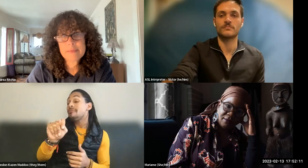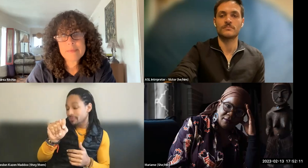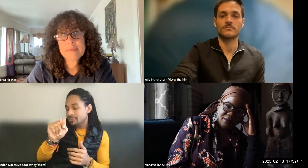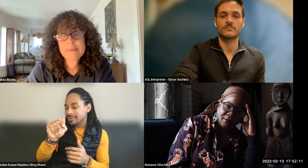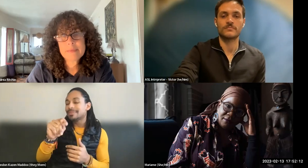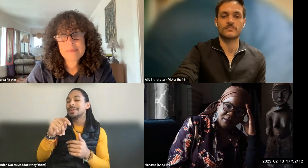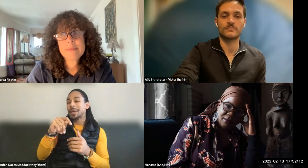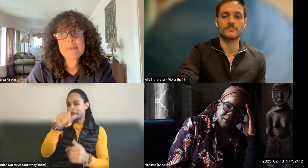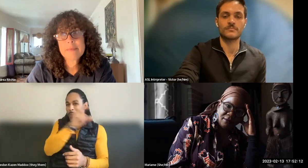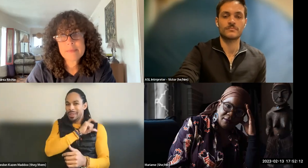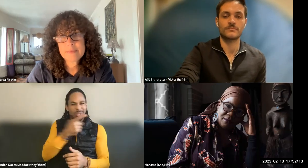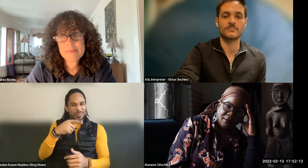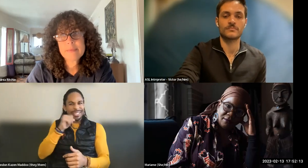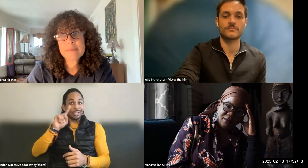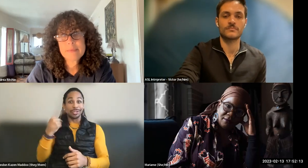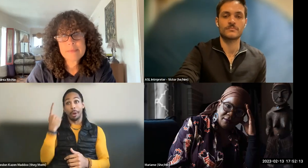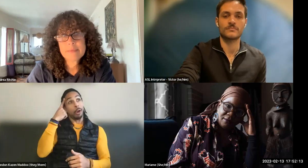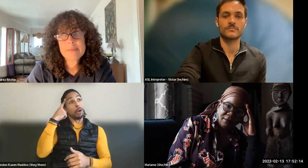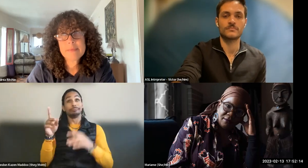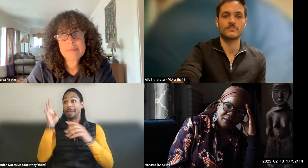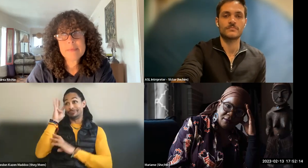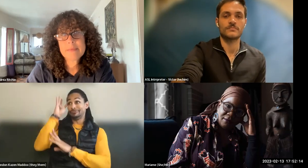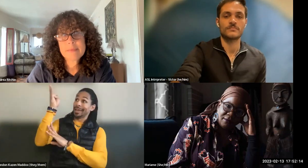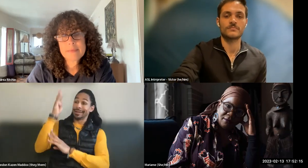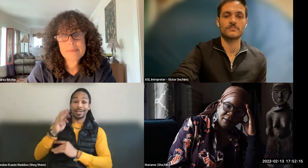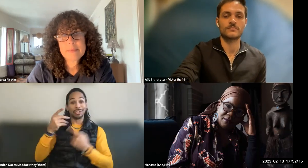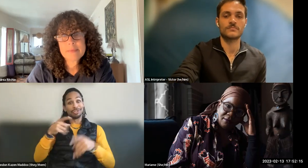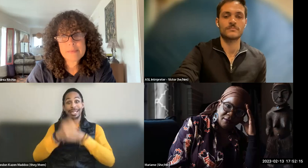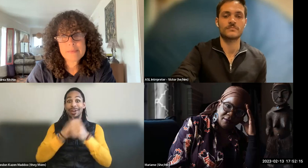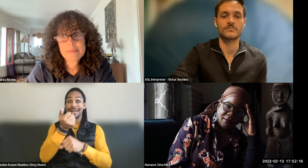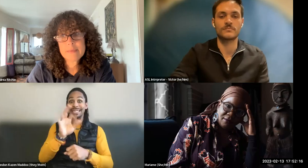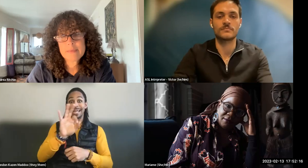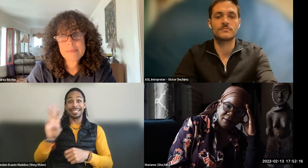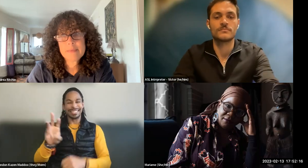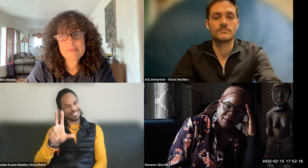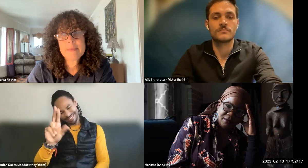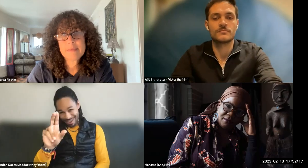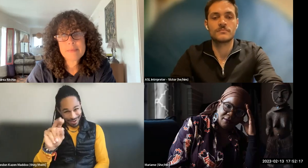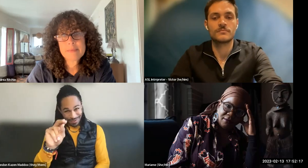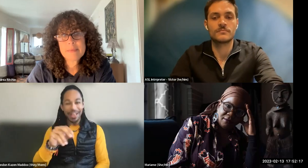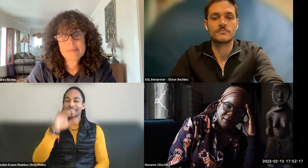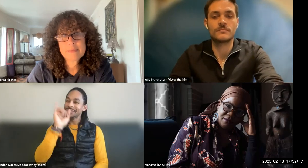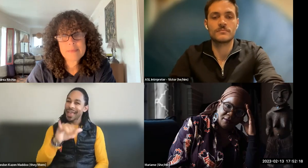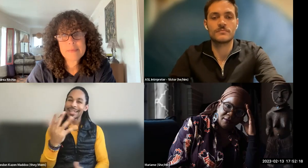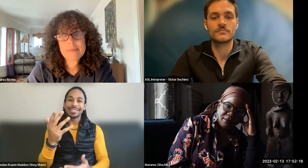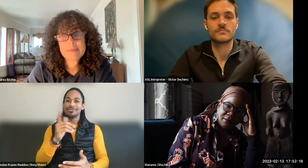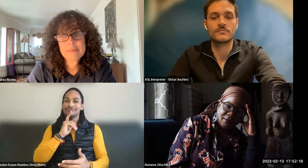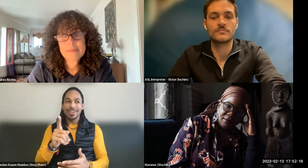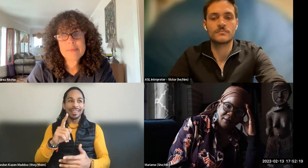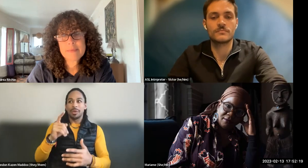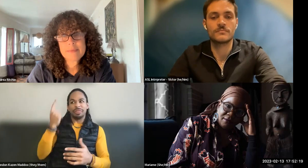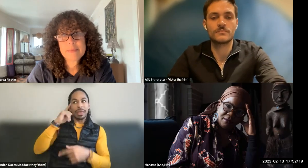1996, right? It's actually co-constitutive of the rise of the notion of police in Europe at the very